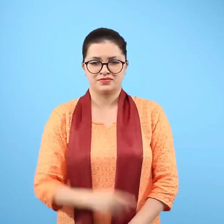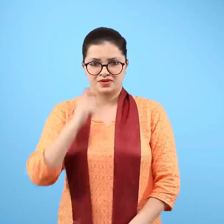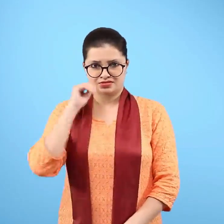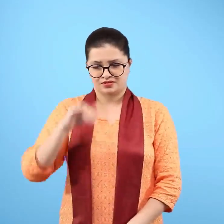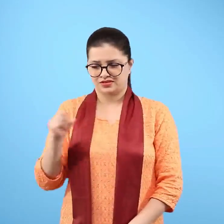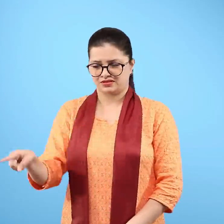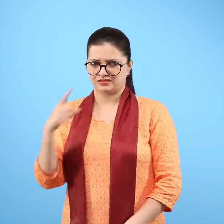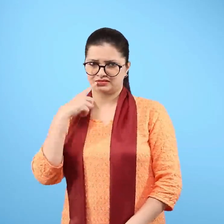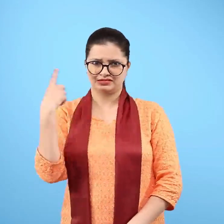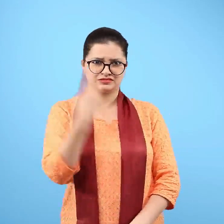He's asking a girl,